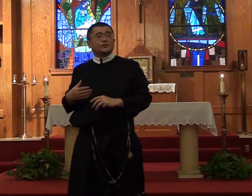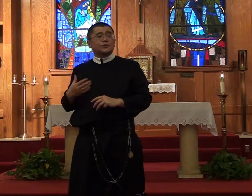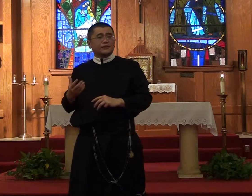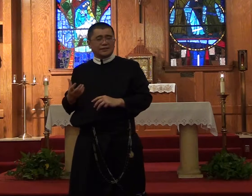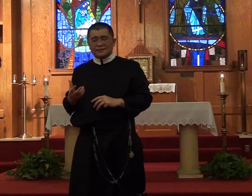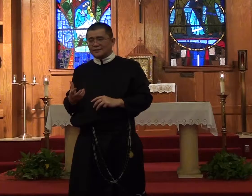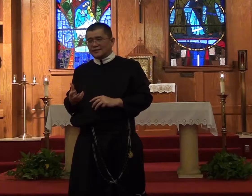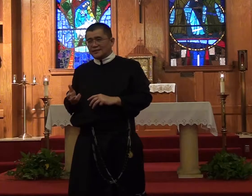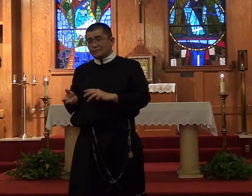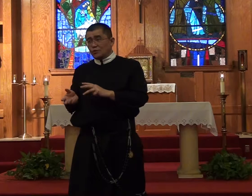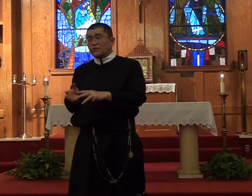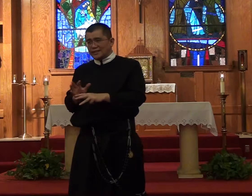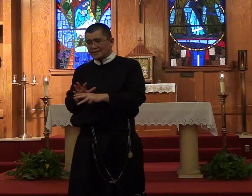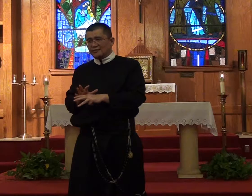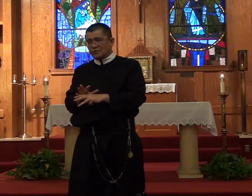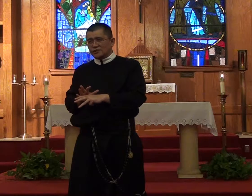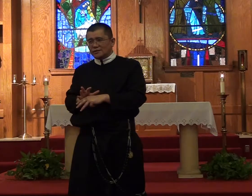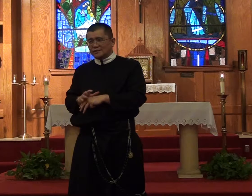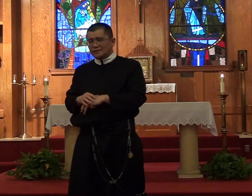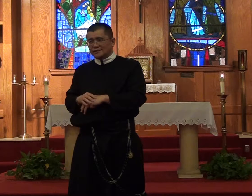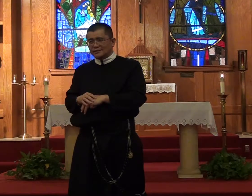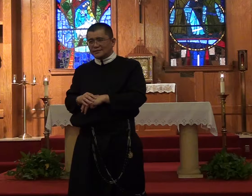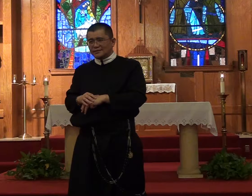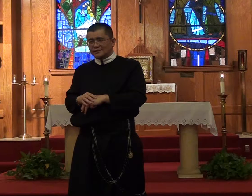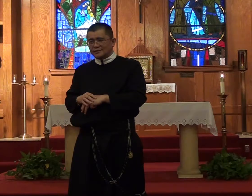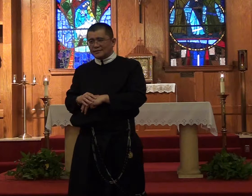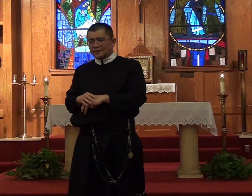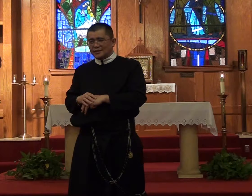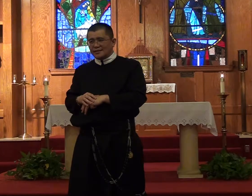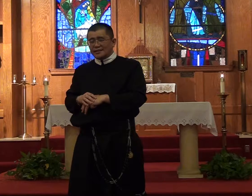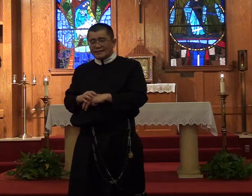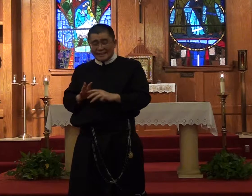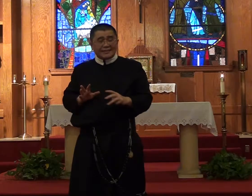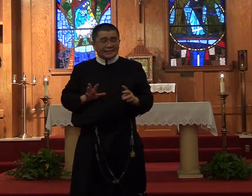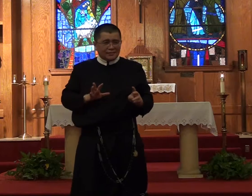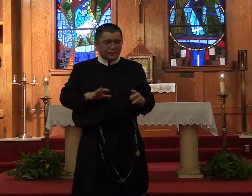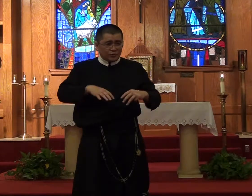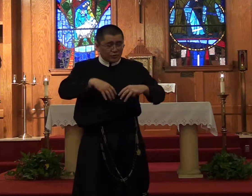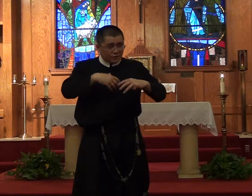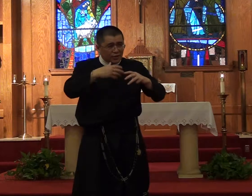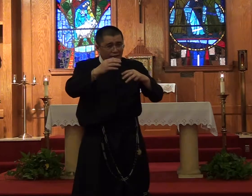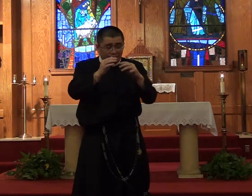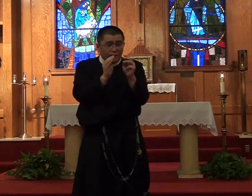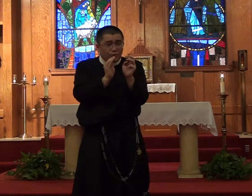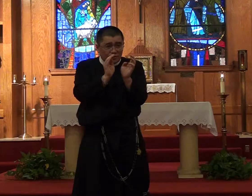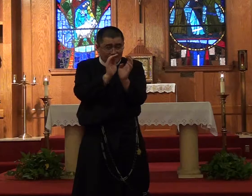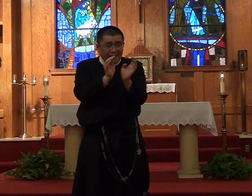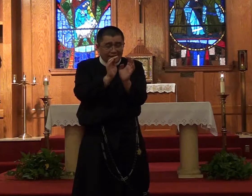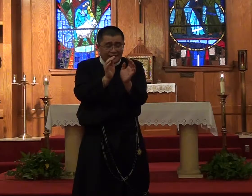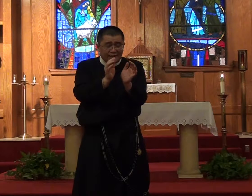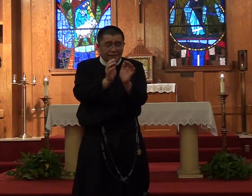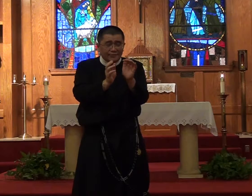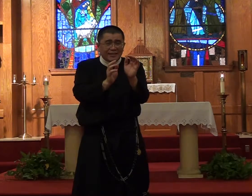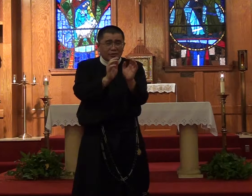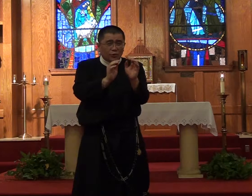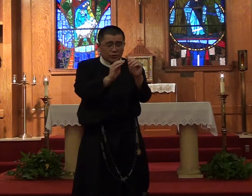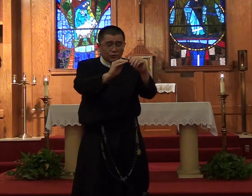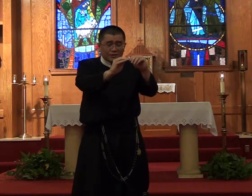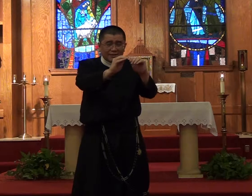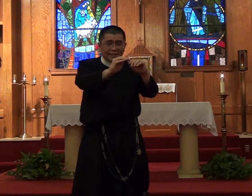joy is more than emotion. Okay? Sadness is emotion. People stay there. A lot, many cultures would stay in